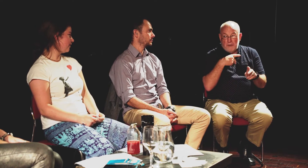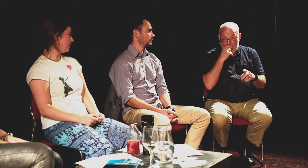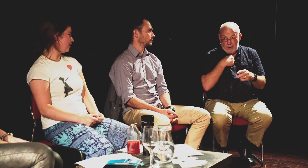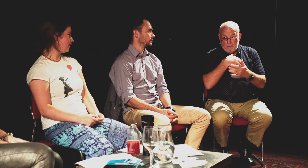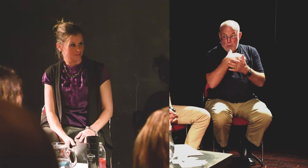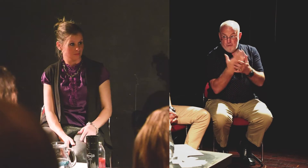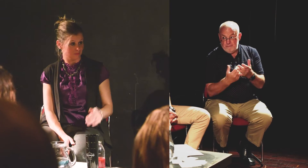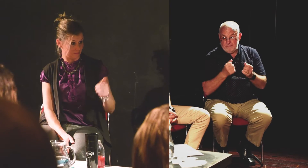am